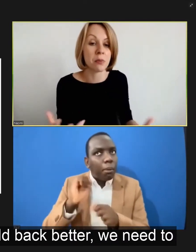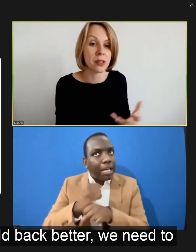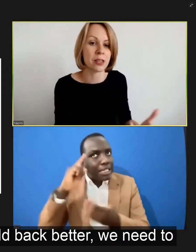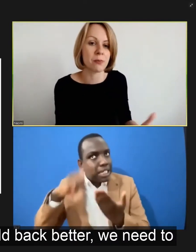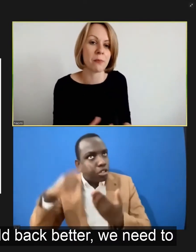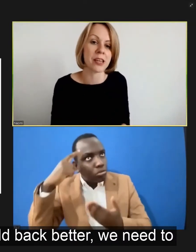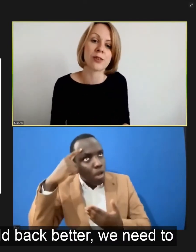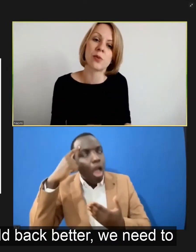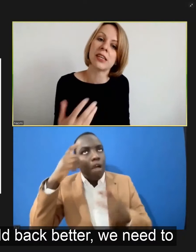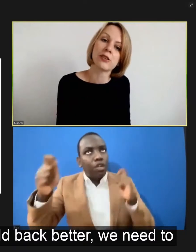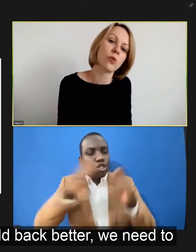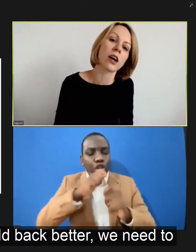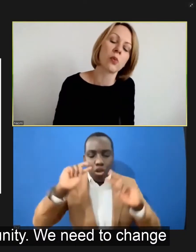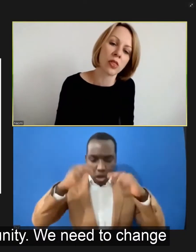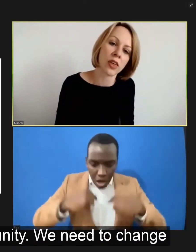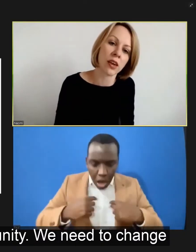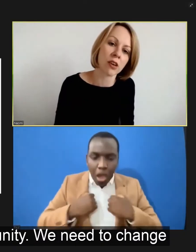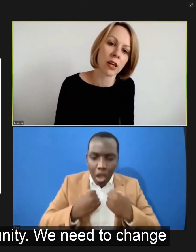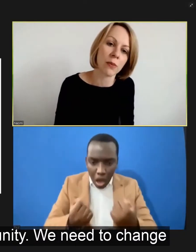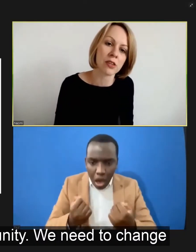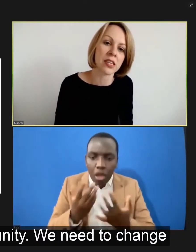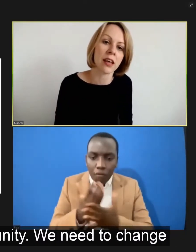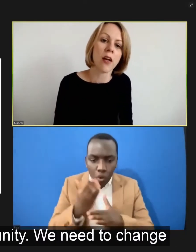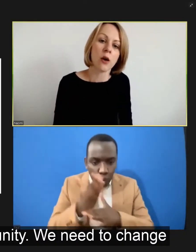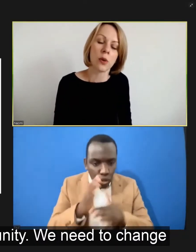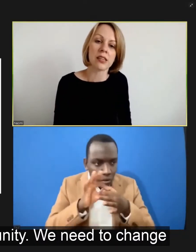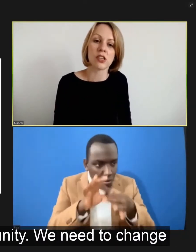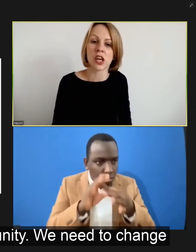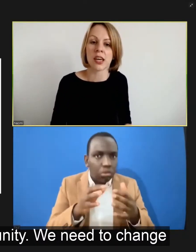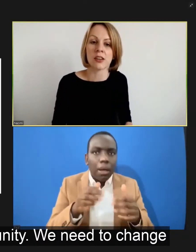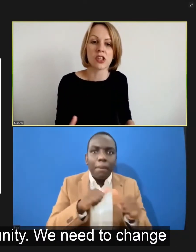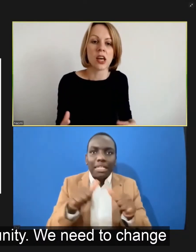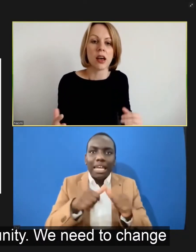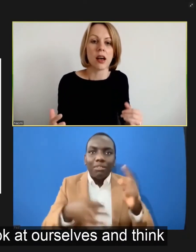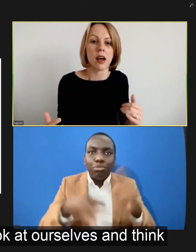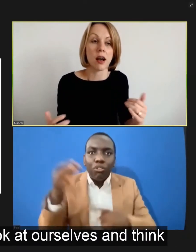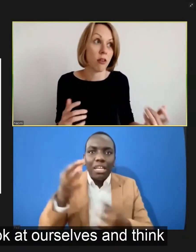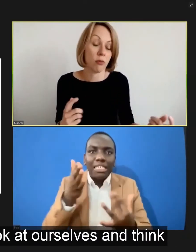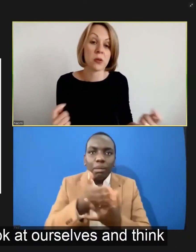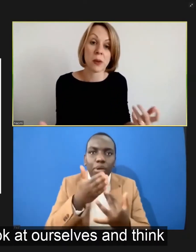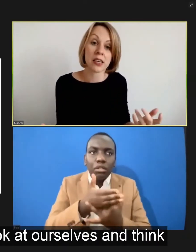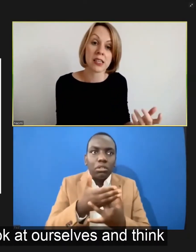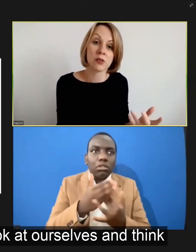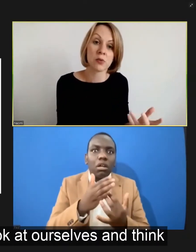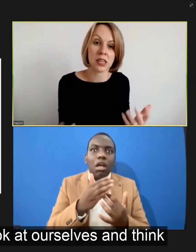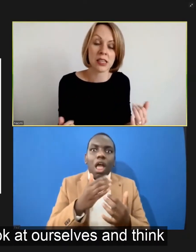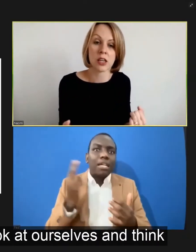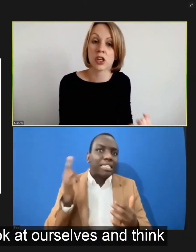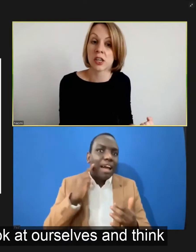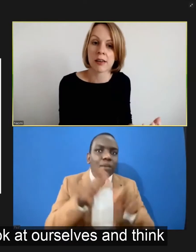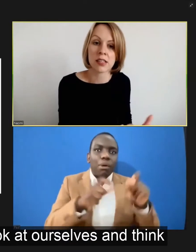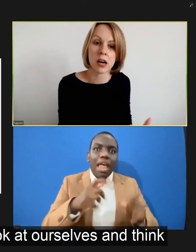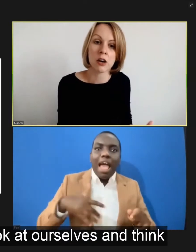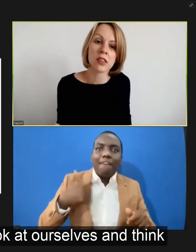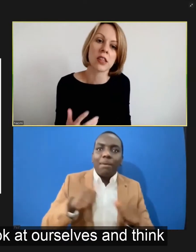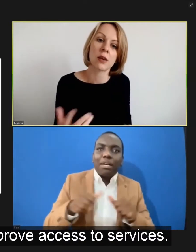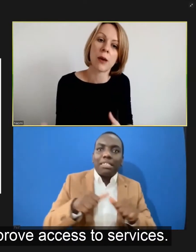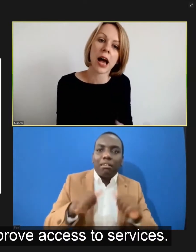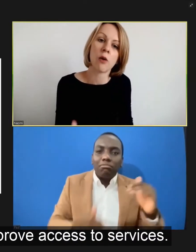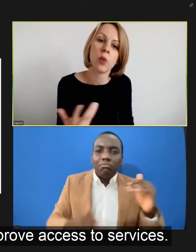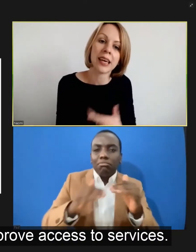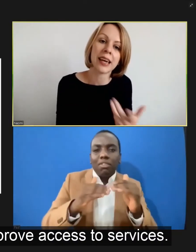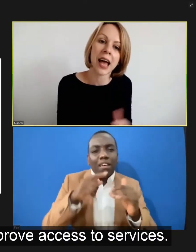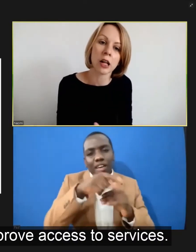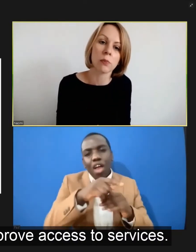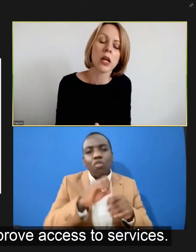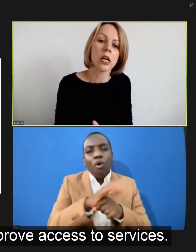build back better, we need to work with the hearing community. We need to change perspectives. We need to look at ourselves and think about how we